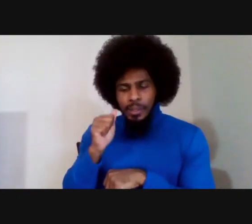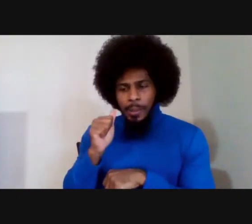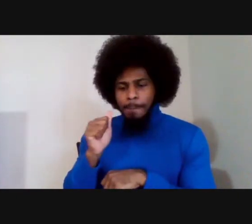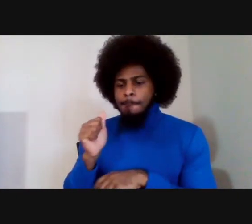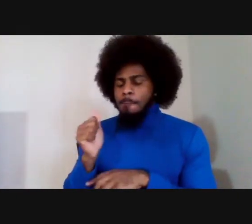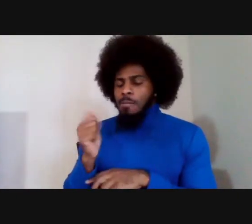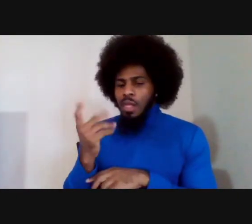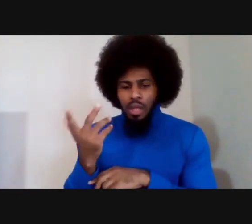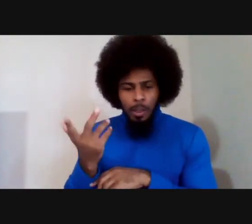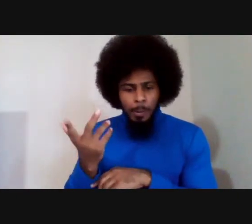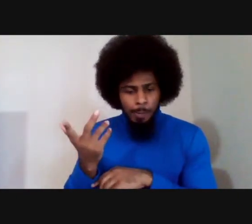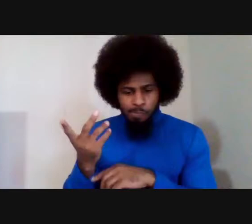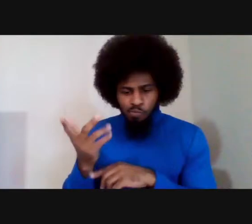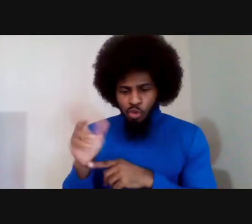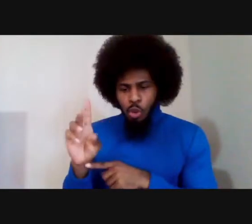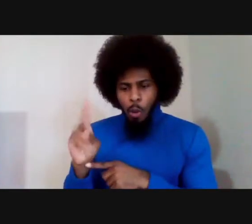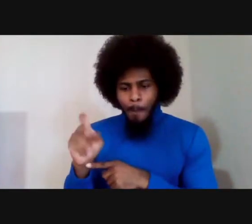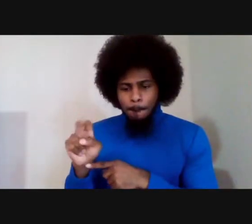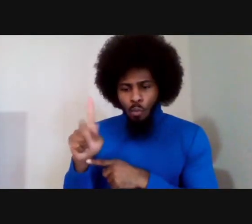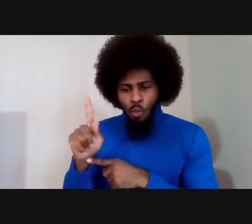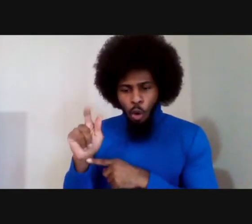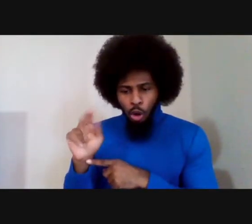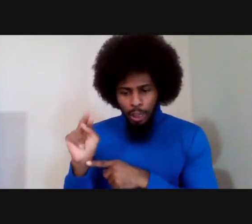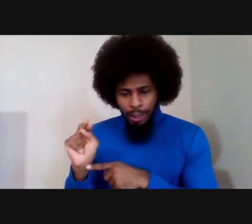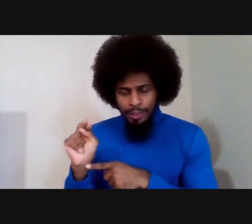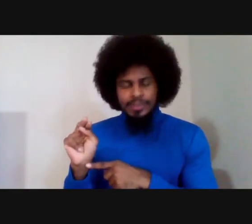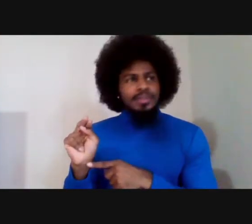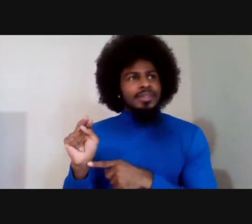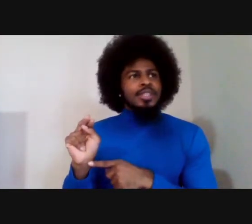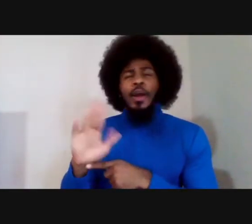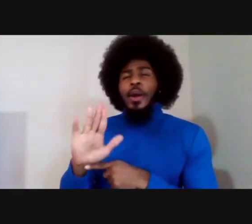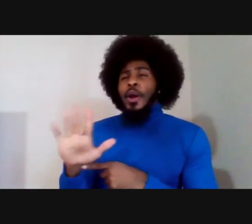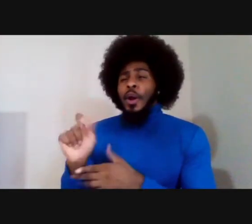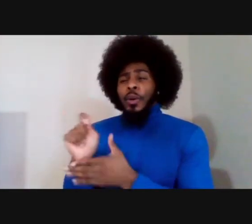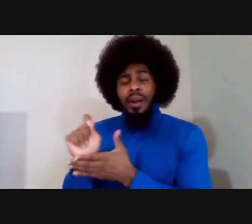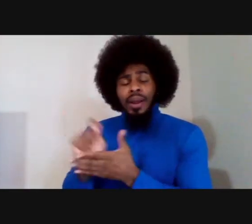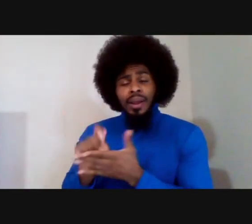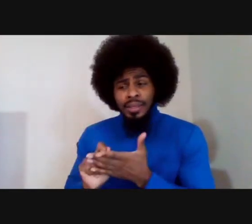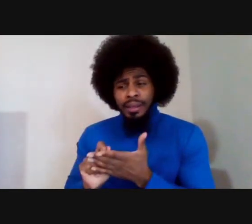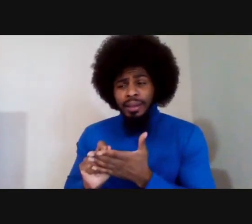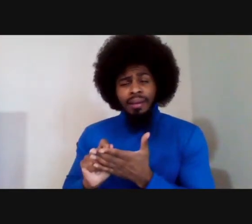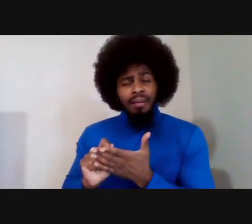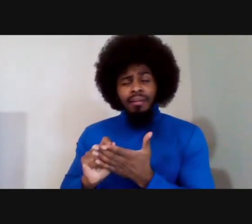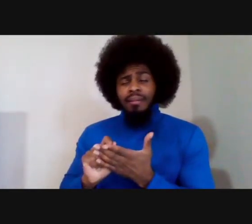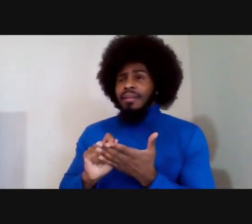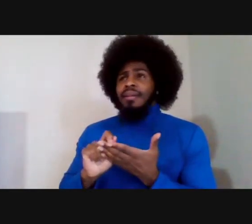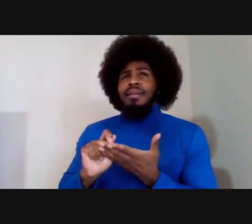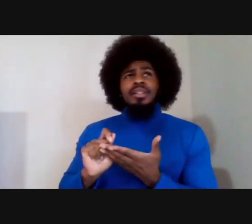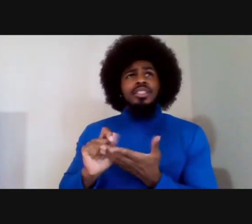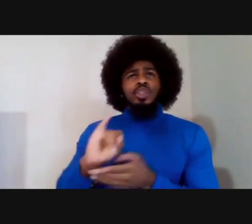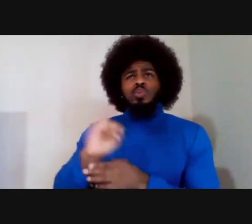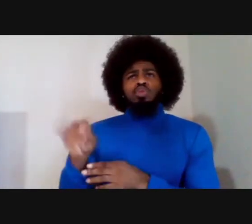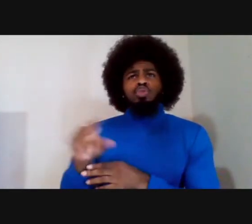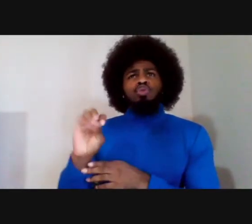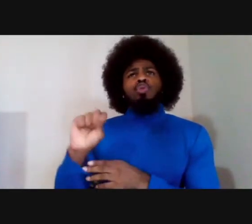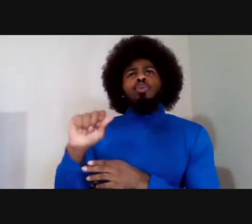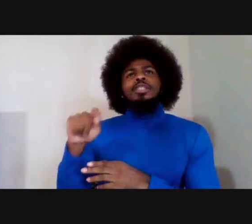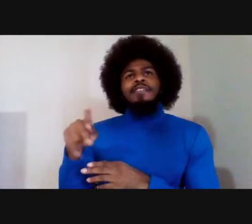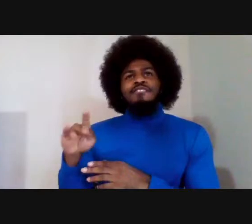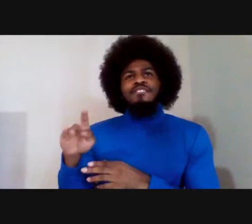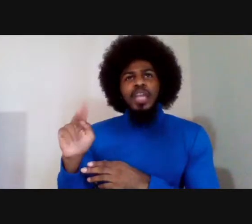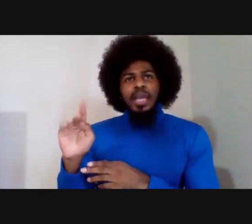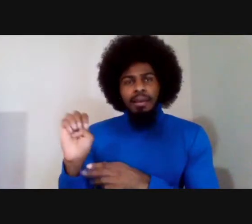Marlon Riggs's work, writings, all of it. Joseph Beam and Essex Hemphill, that whole